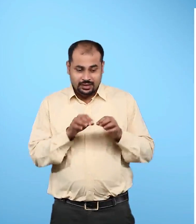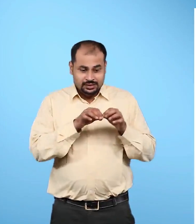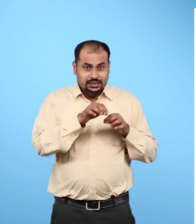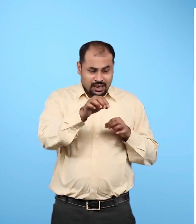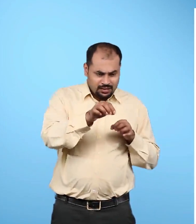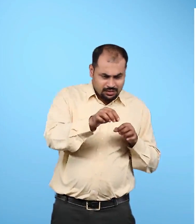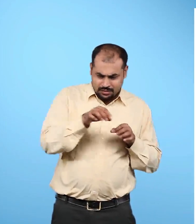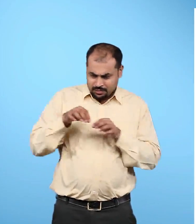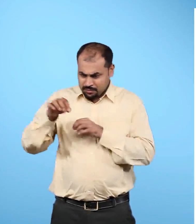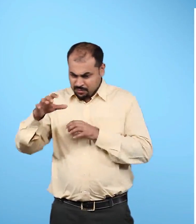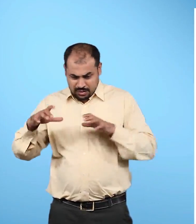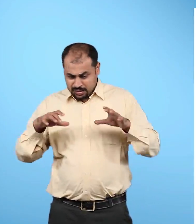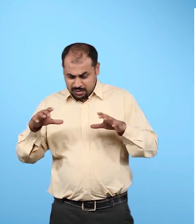How will you decide?